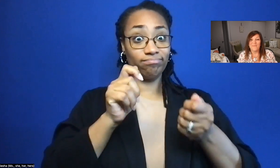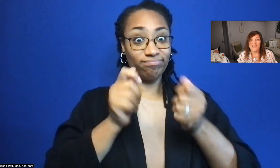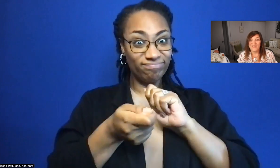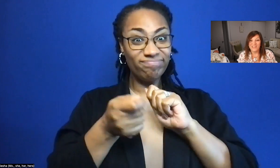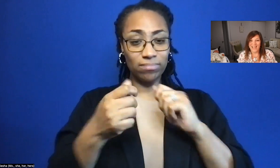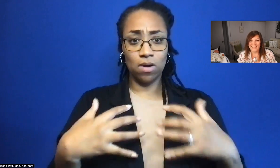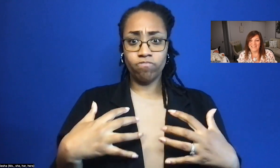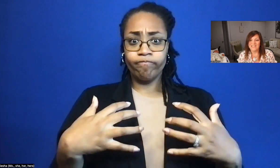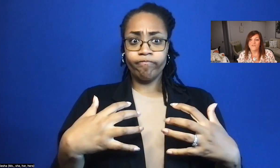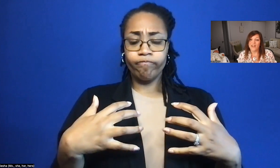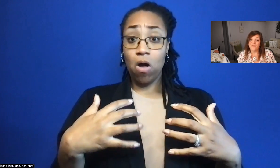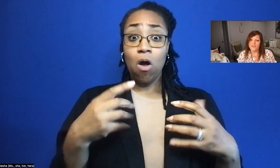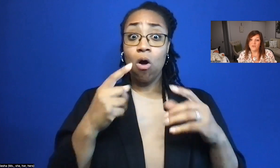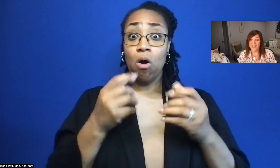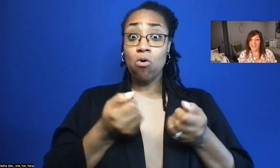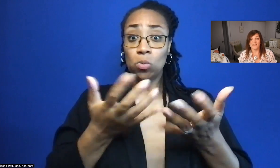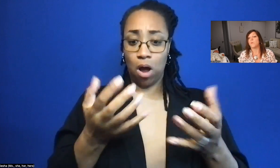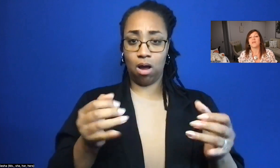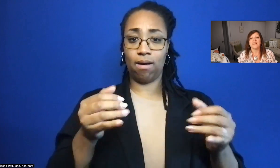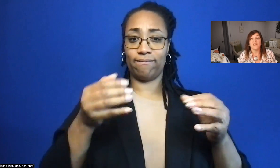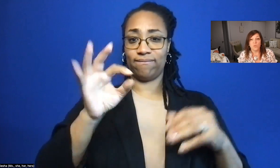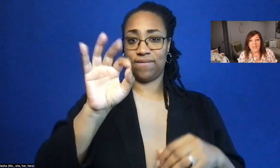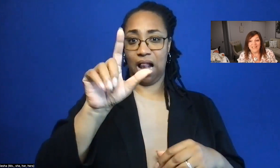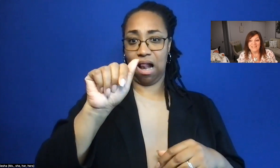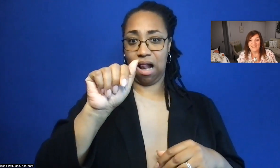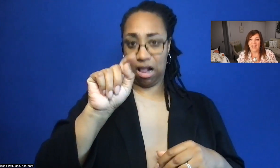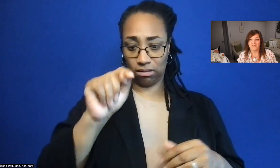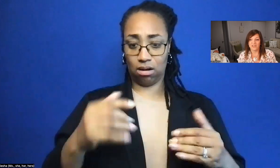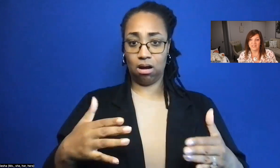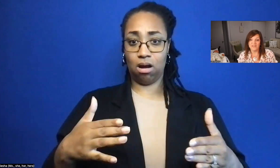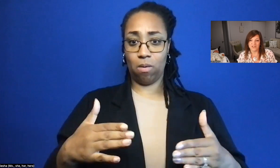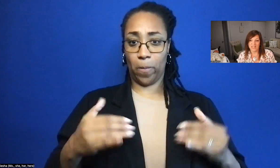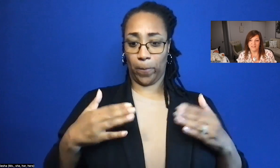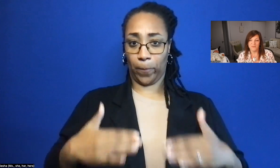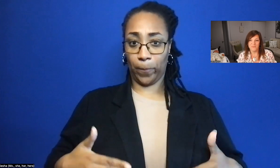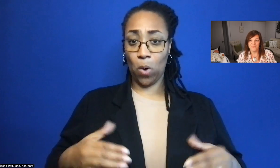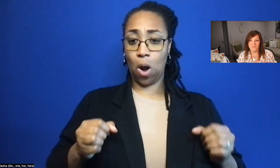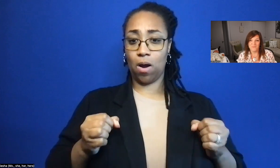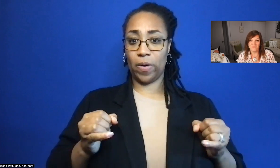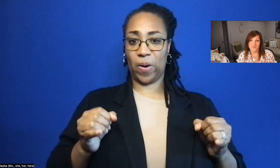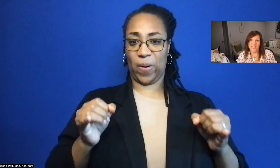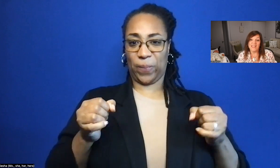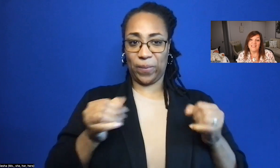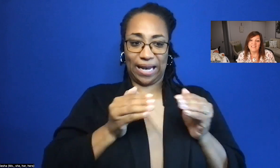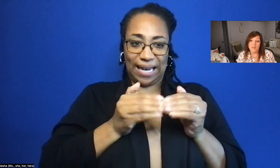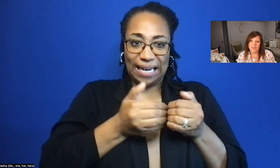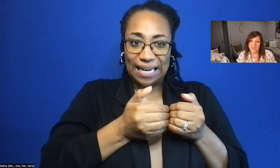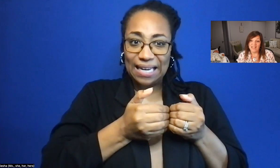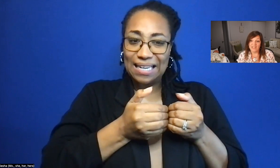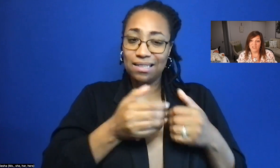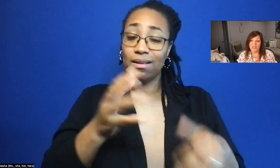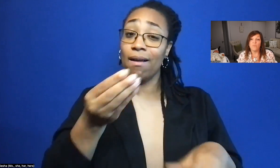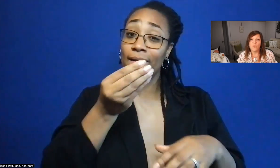It may look like this for a few days or even weeks after delivery. This may